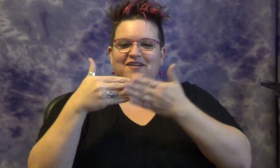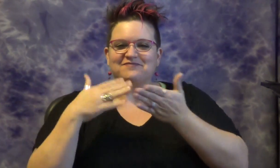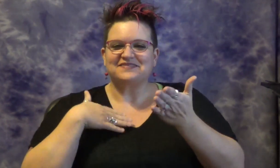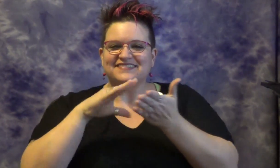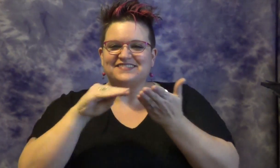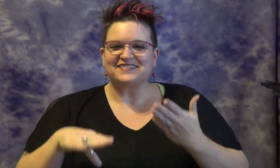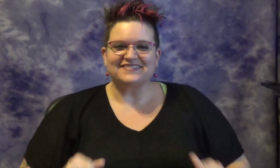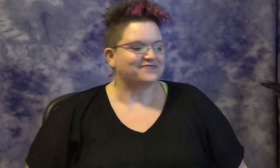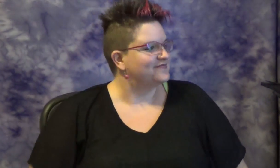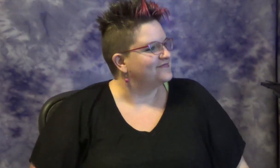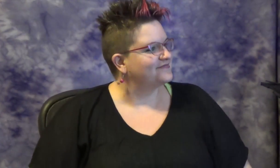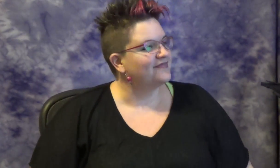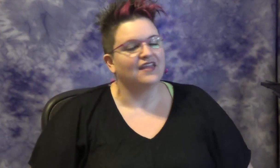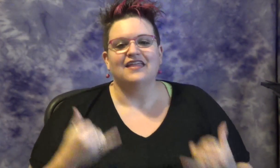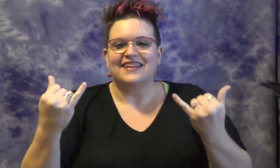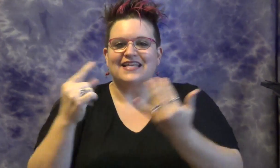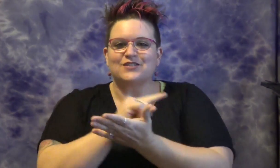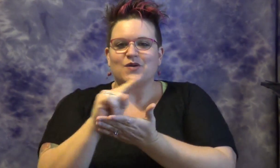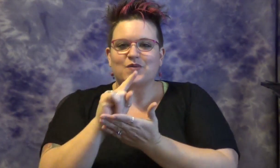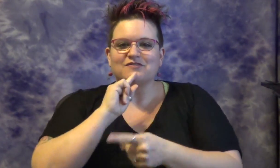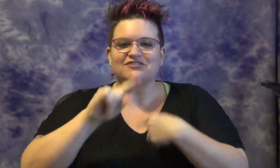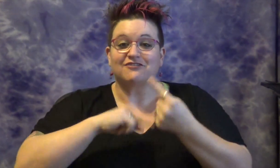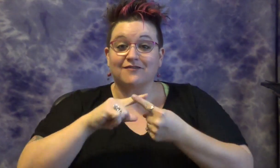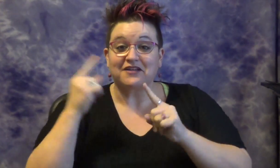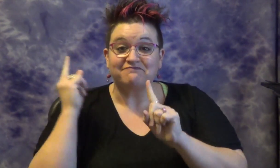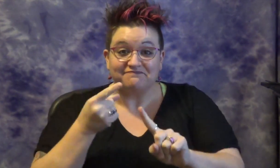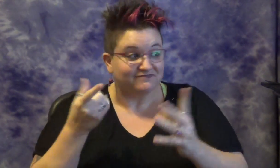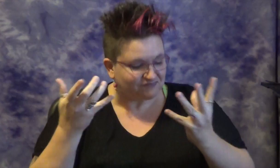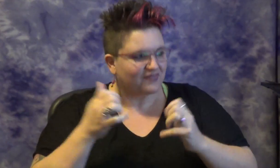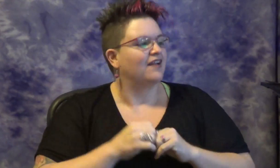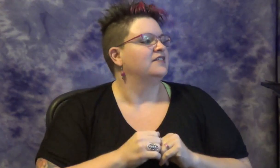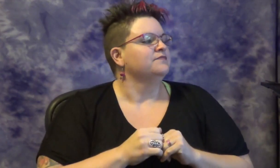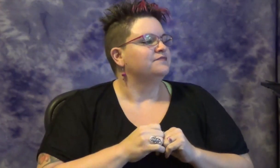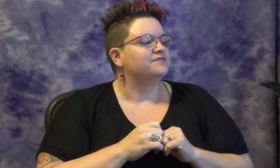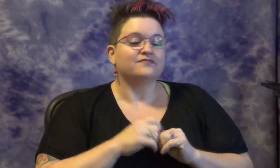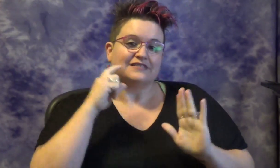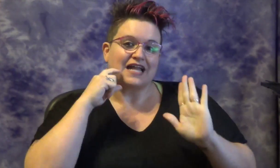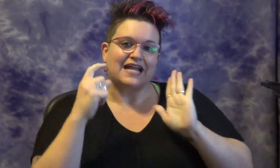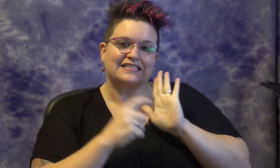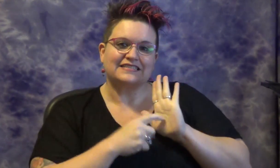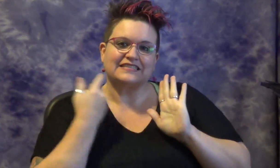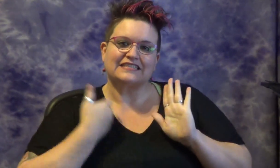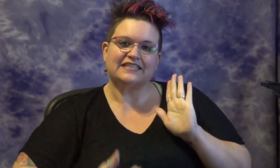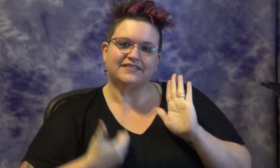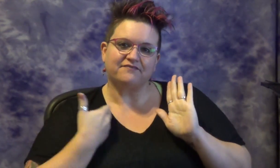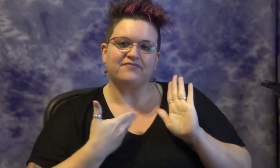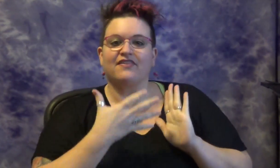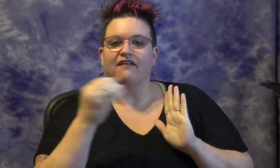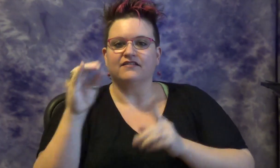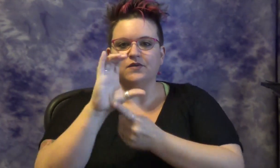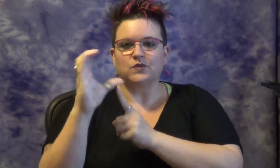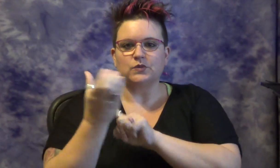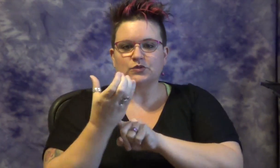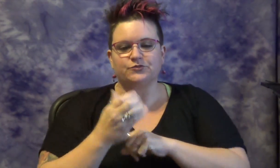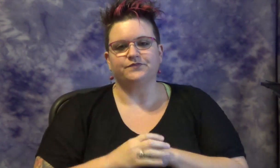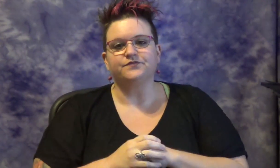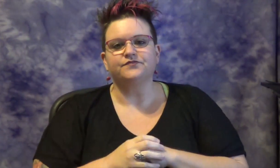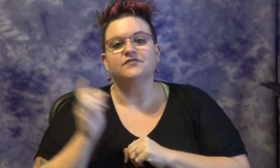Hello, all my students. This week we're going to be talking about identity as well